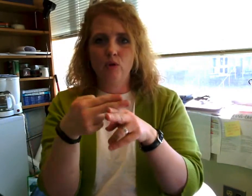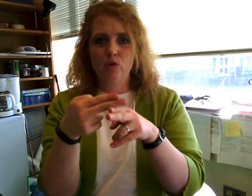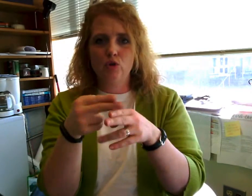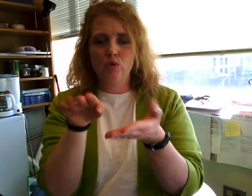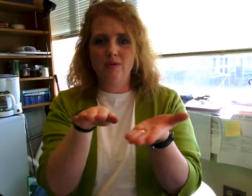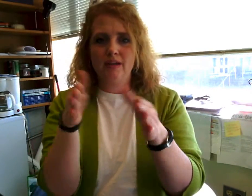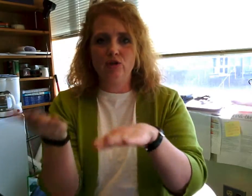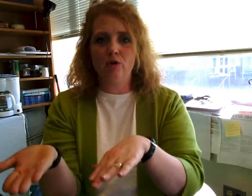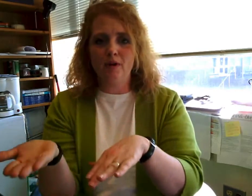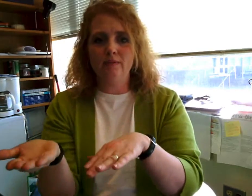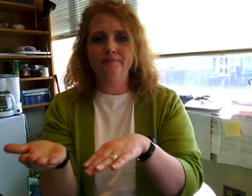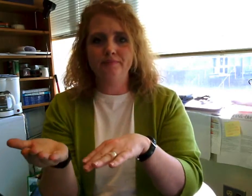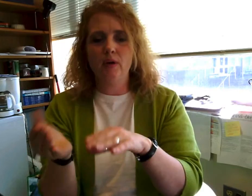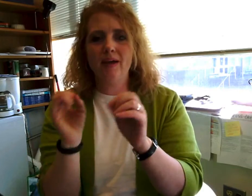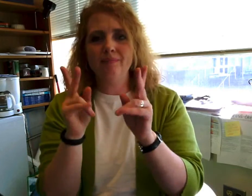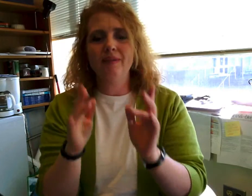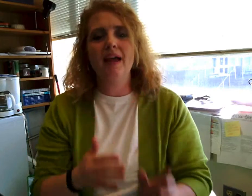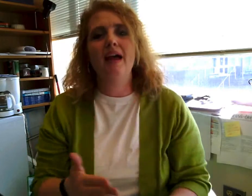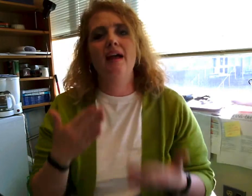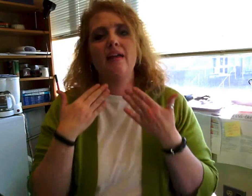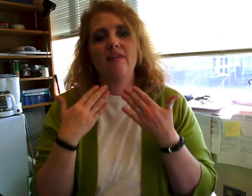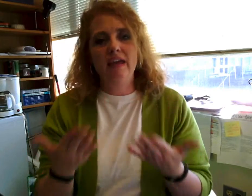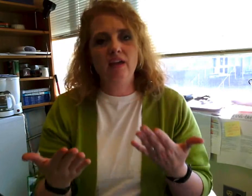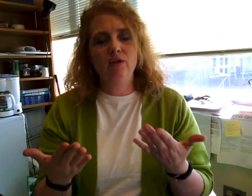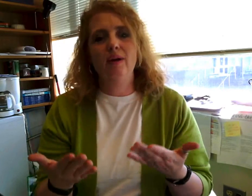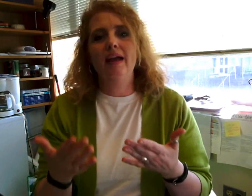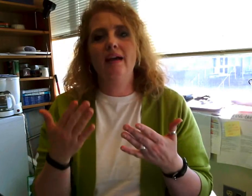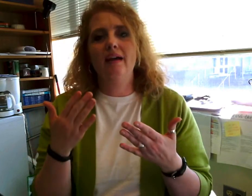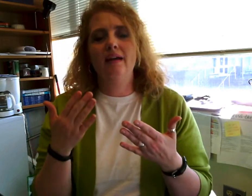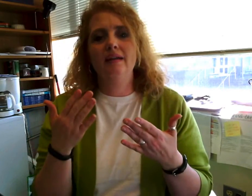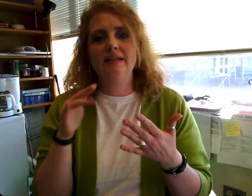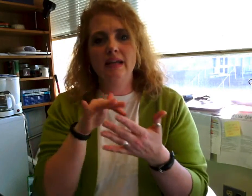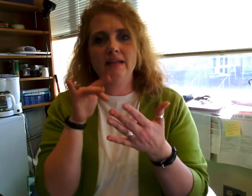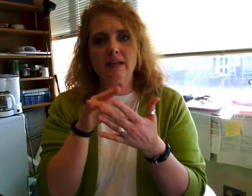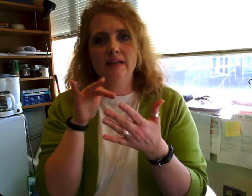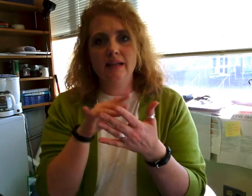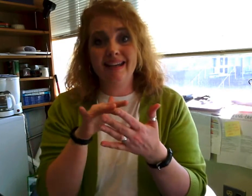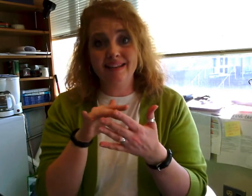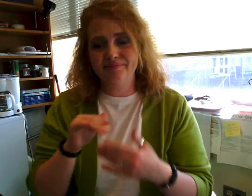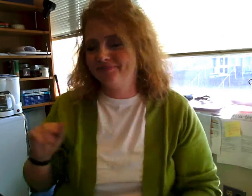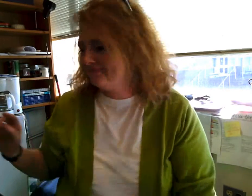Soon dead. Terminal. Okay. Thank you, and study.